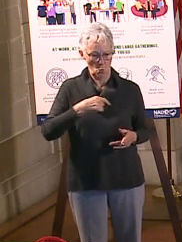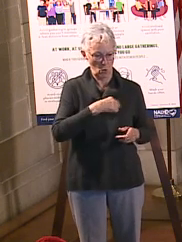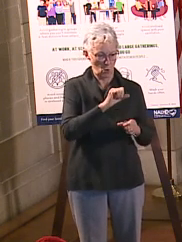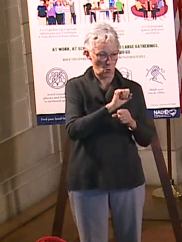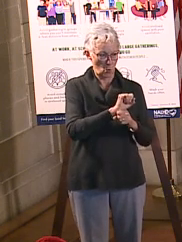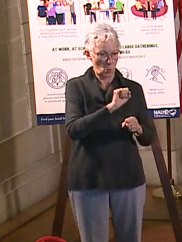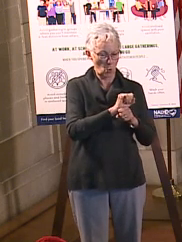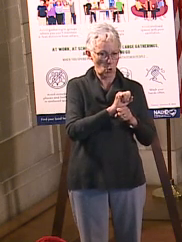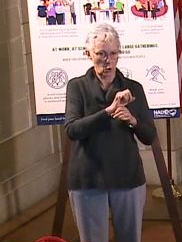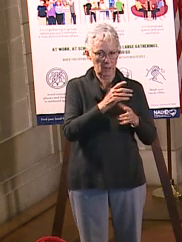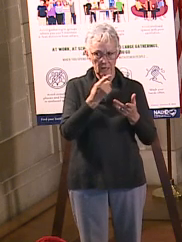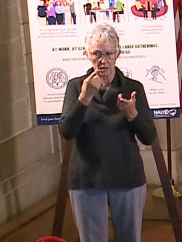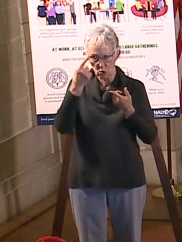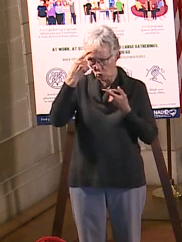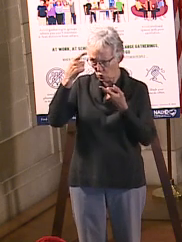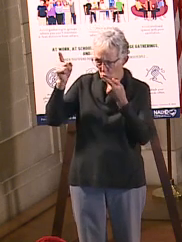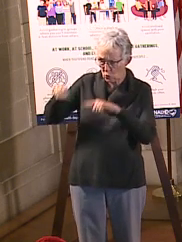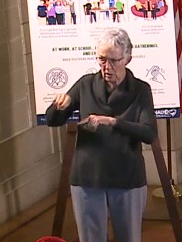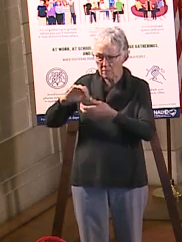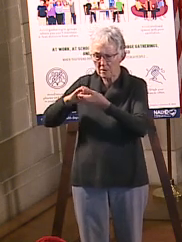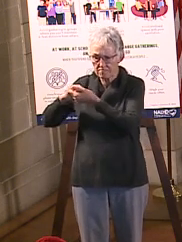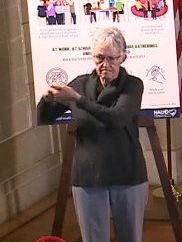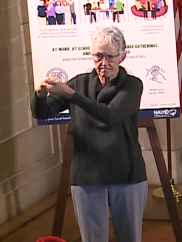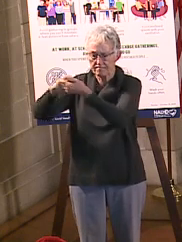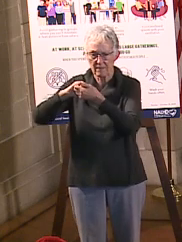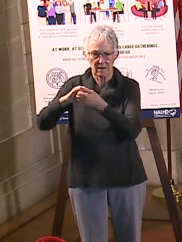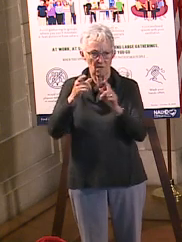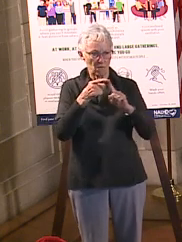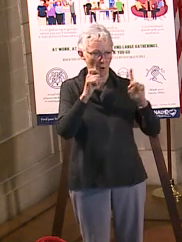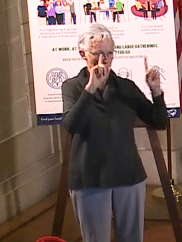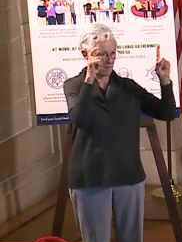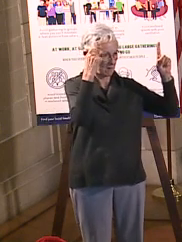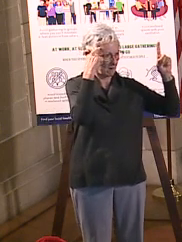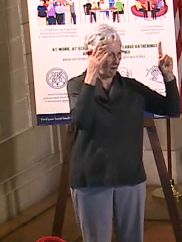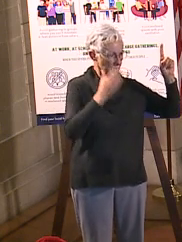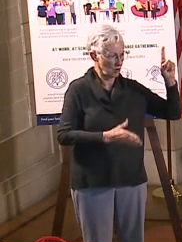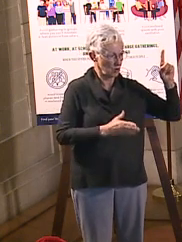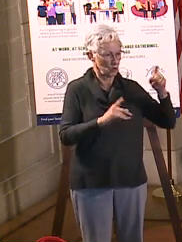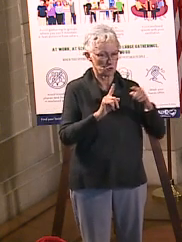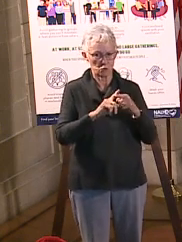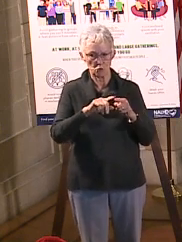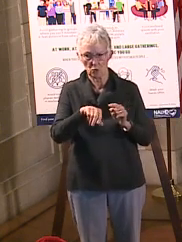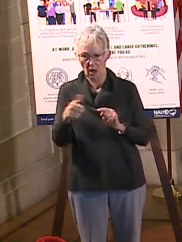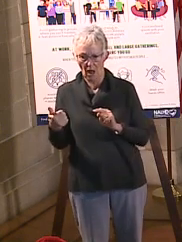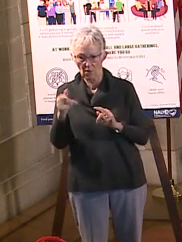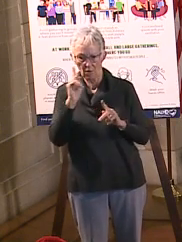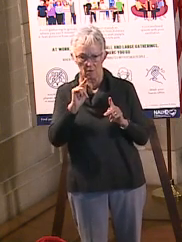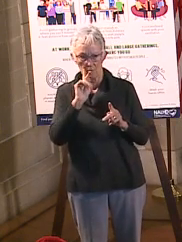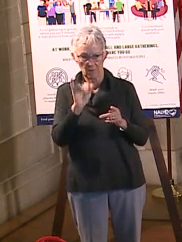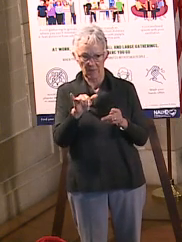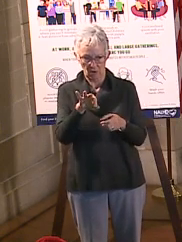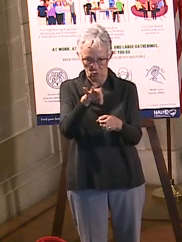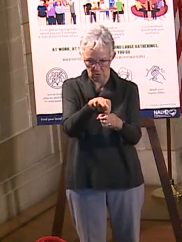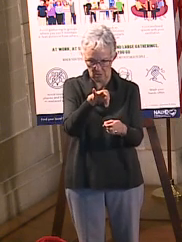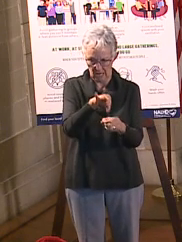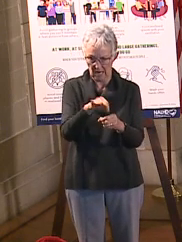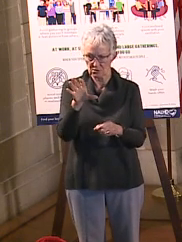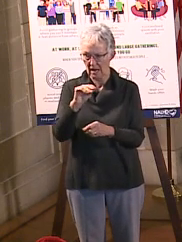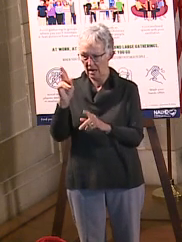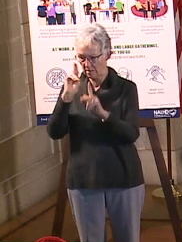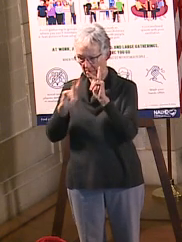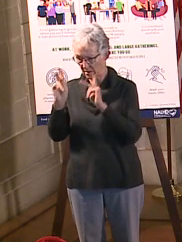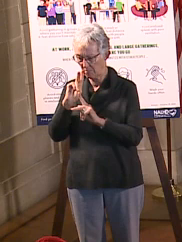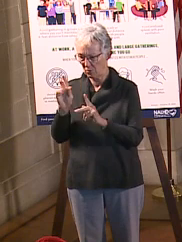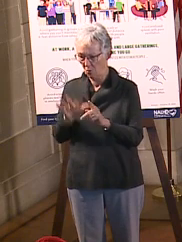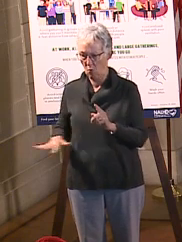to our federally elected officials to the entire state. I'm going to give you the first part of this answer as somebody that wore the uniform for